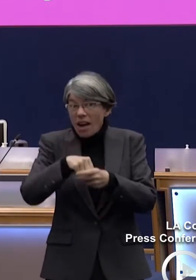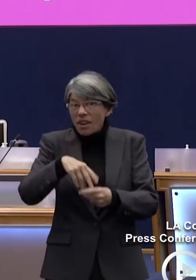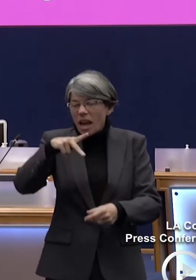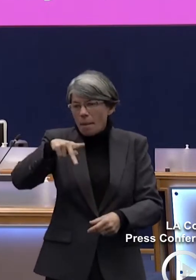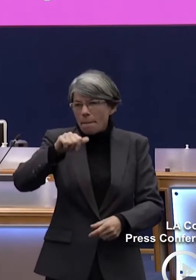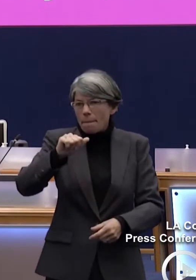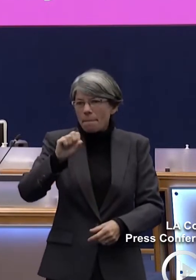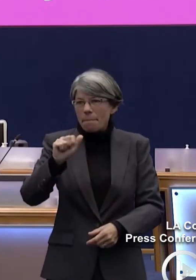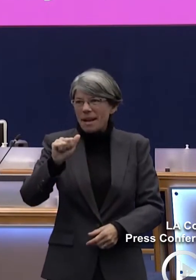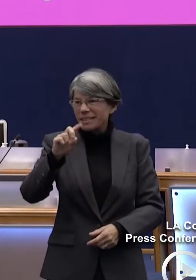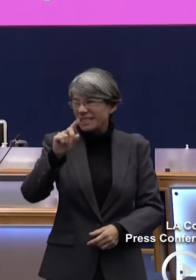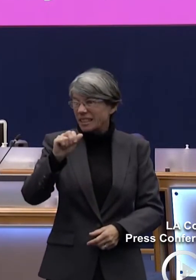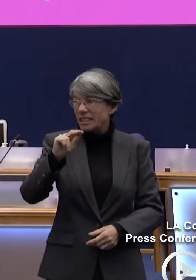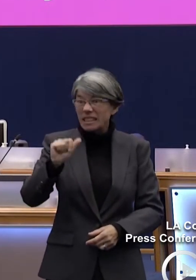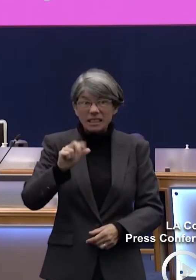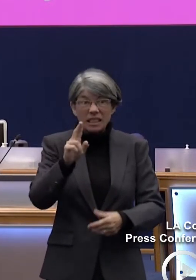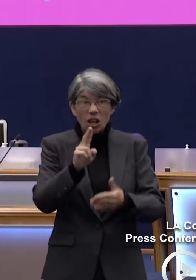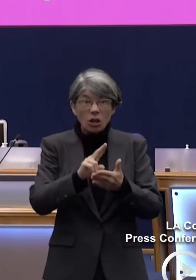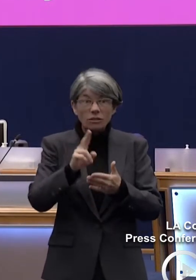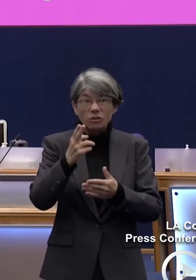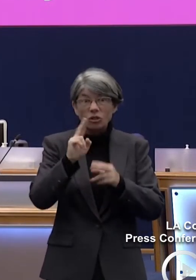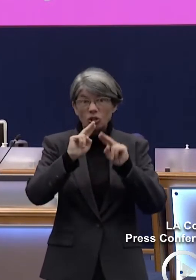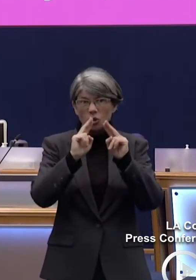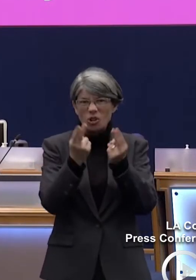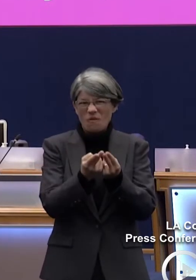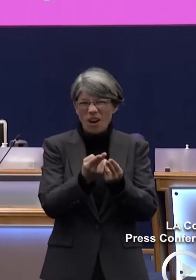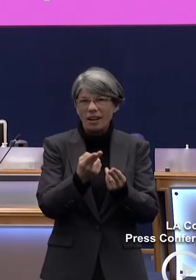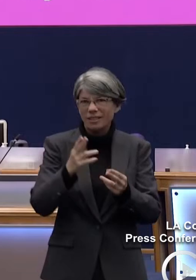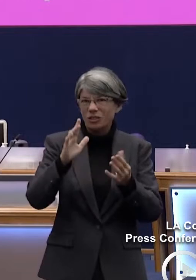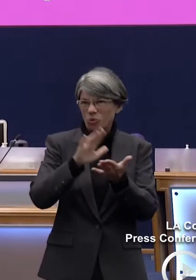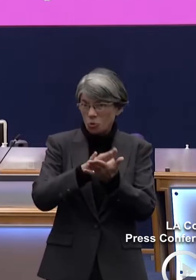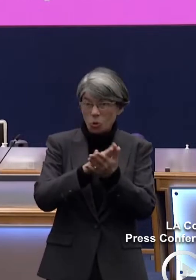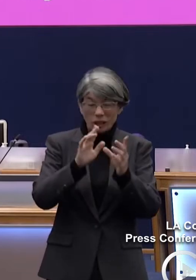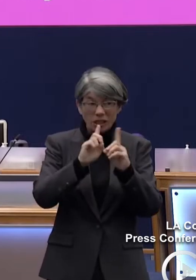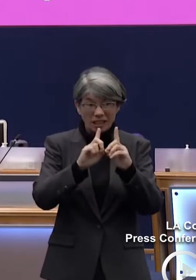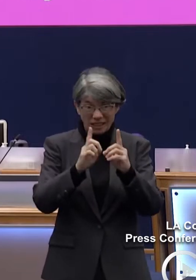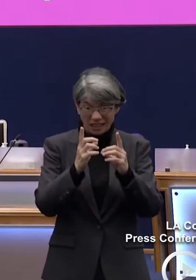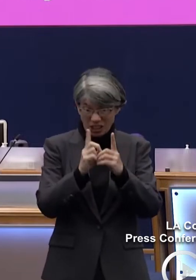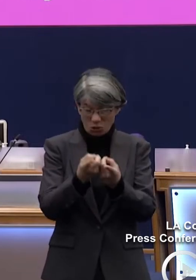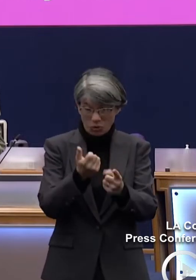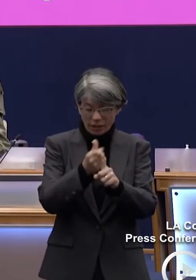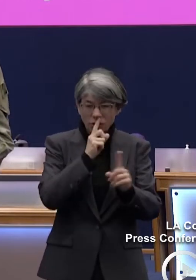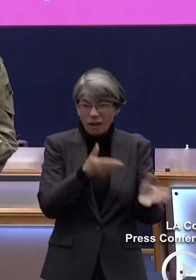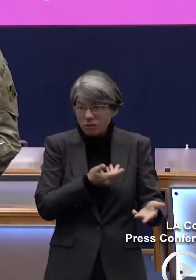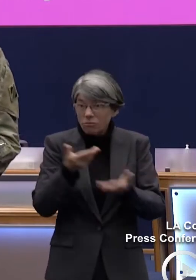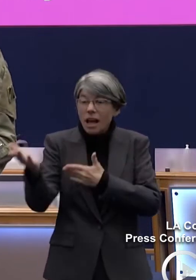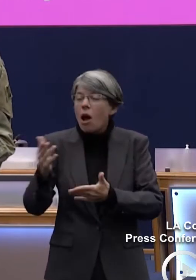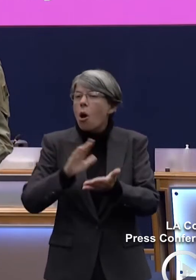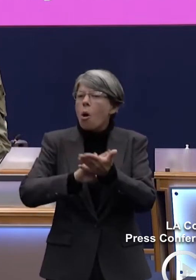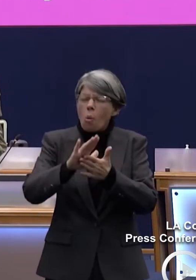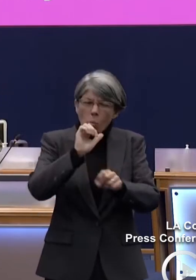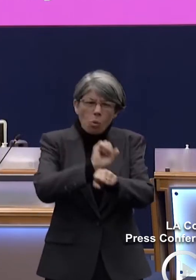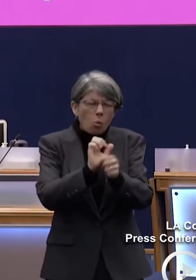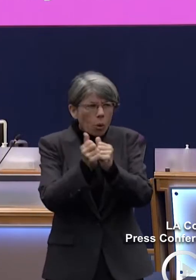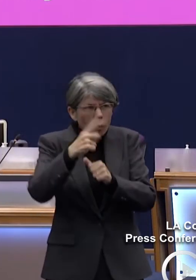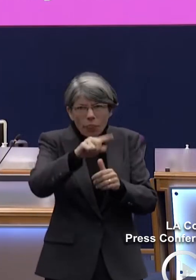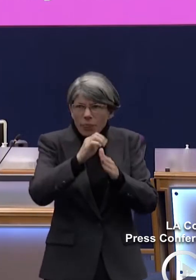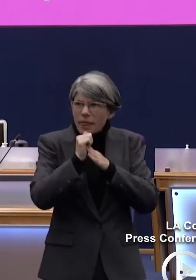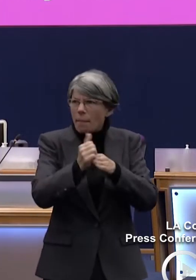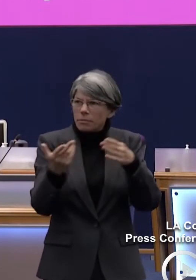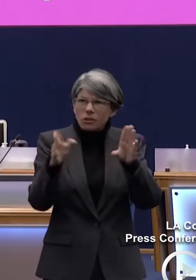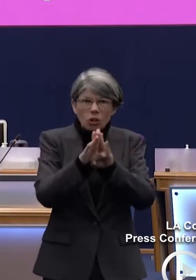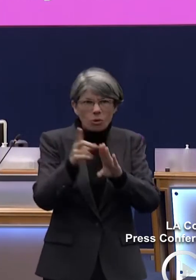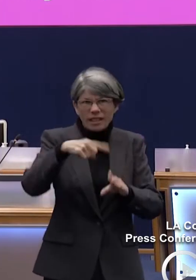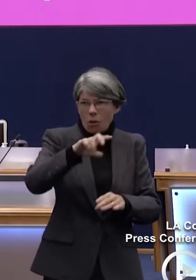District that we were tasked to clear have had their primary ash and debris removed. We are working with the school district leaders, closing out